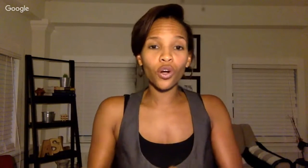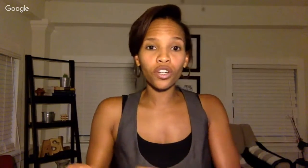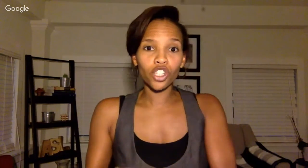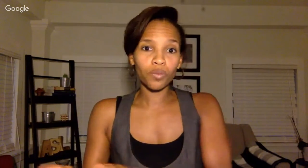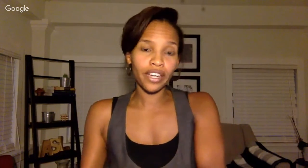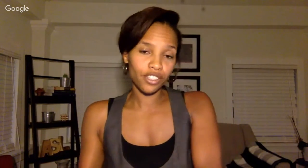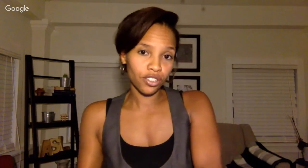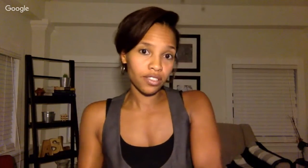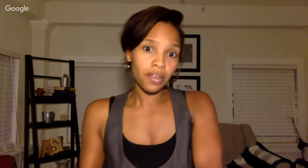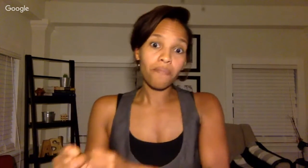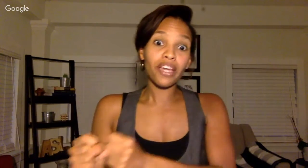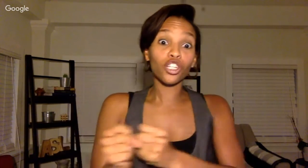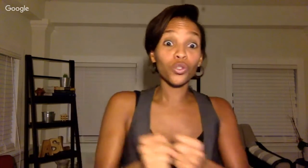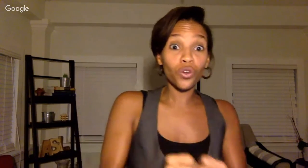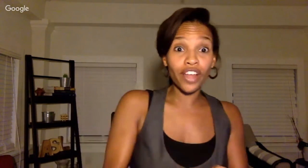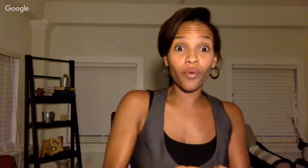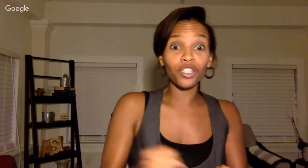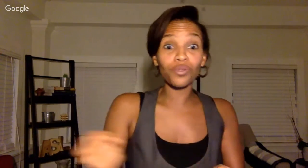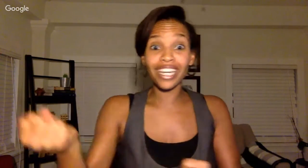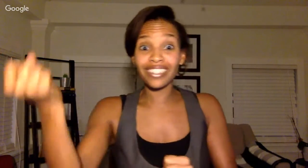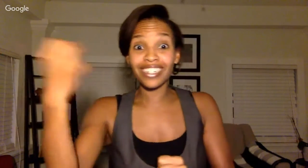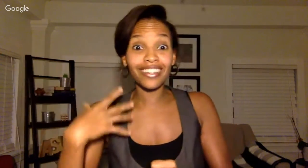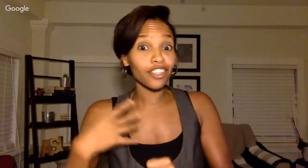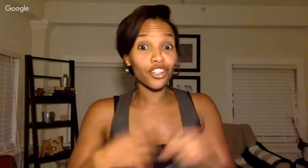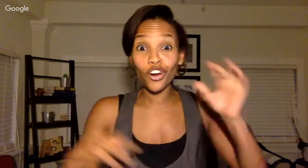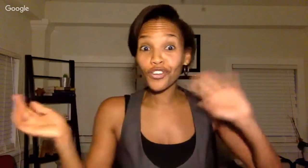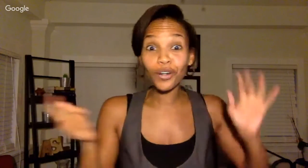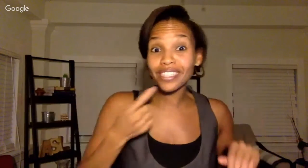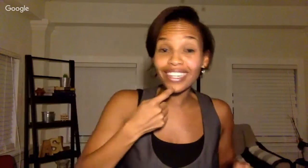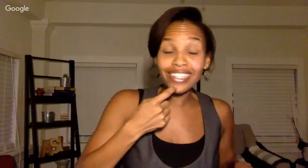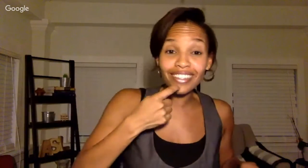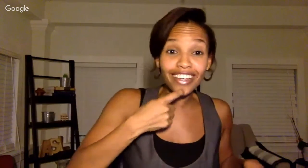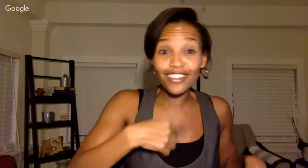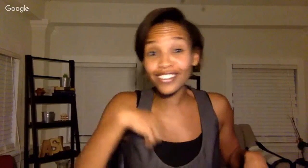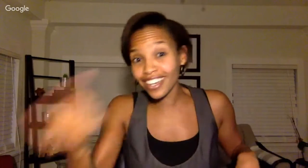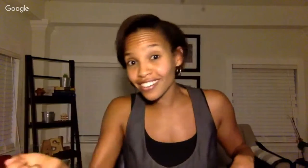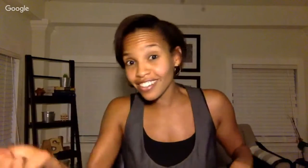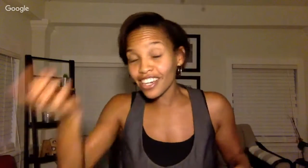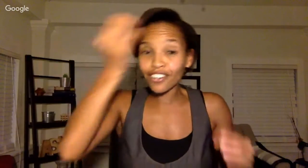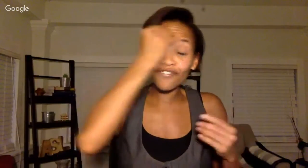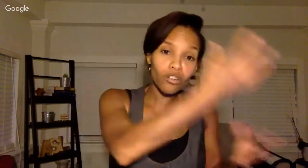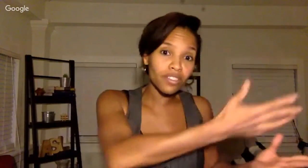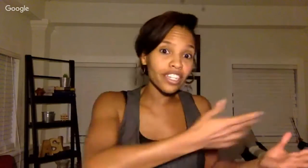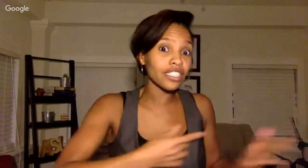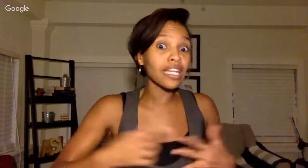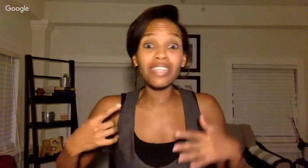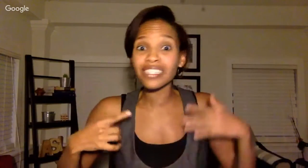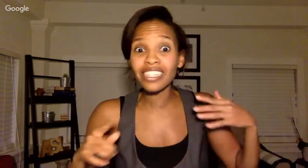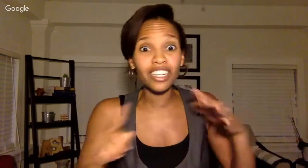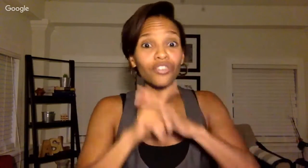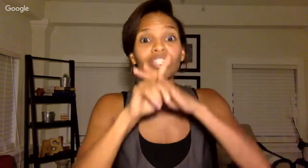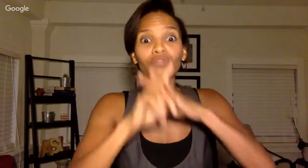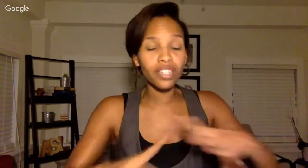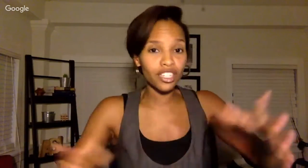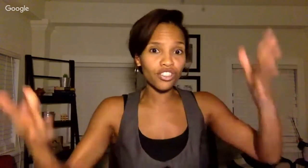own interpretations. Make sure that when you send it in that there are no saids in there, or tells in there, informs in there. Sometimes they sneak in, you don't even realize, you're